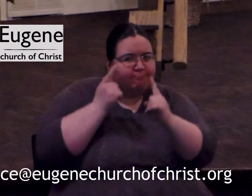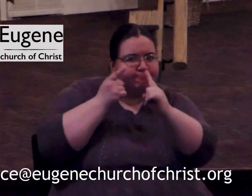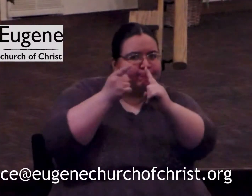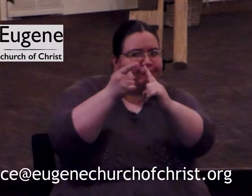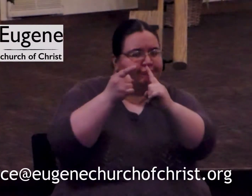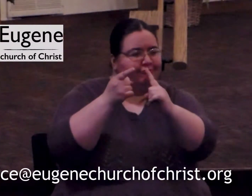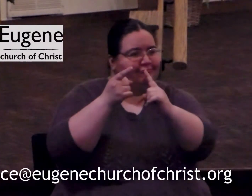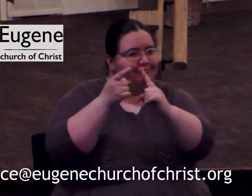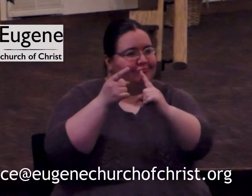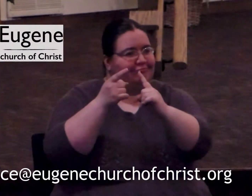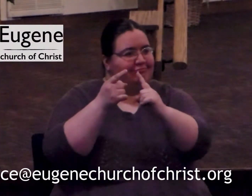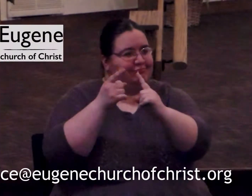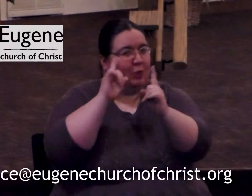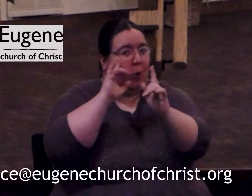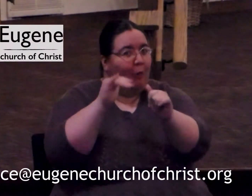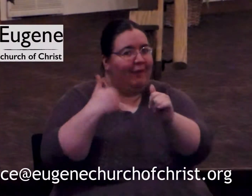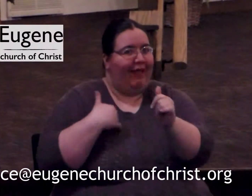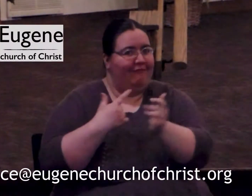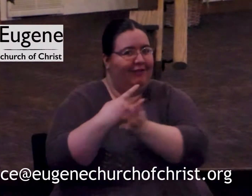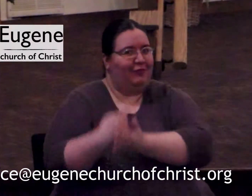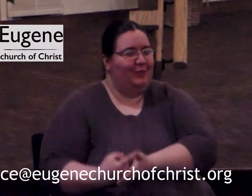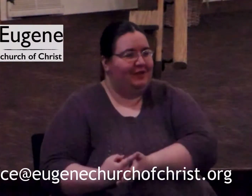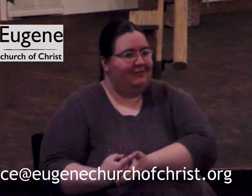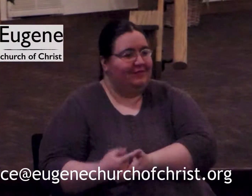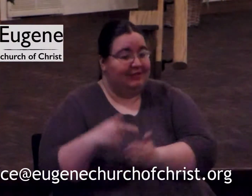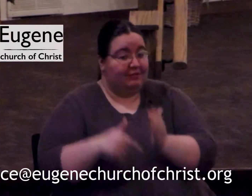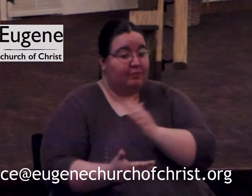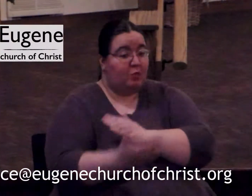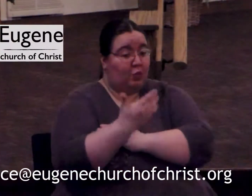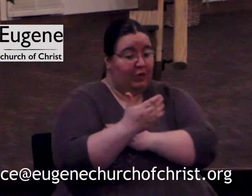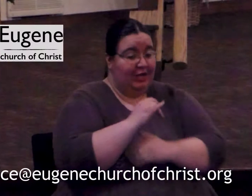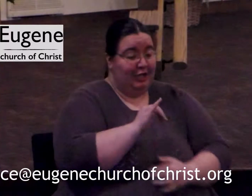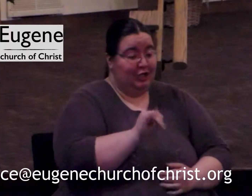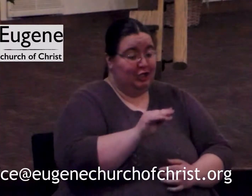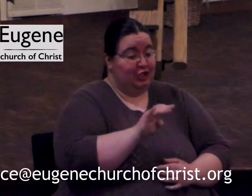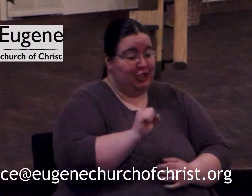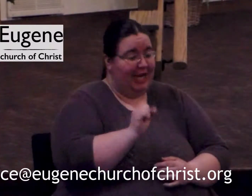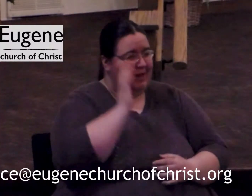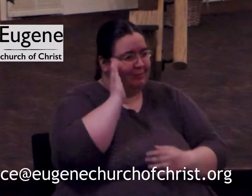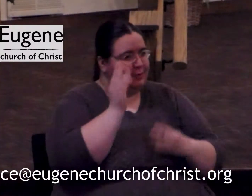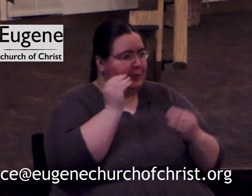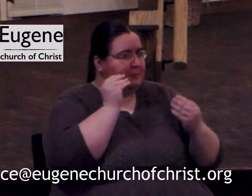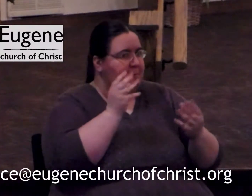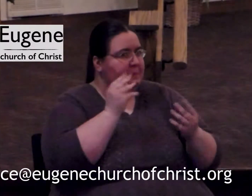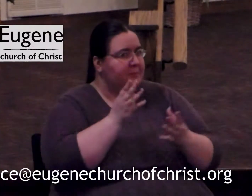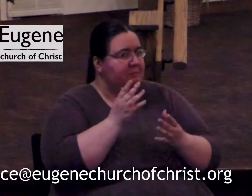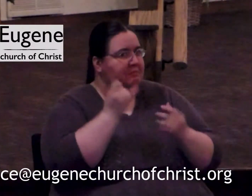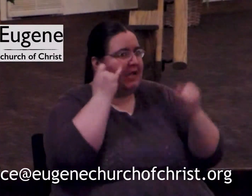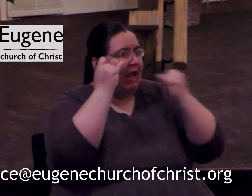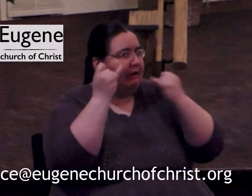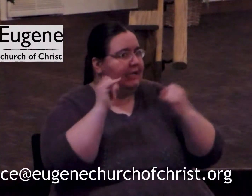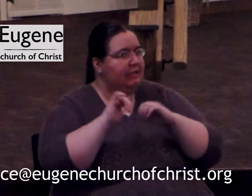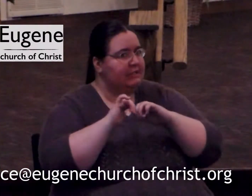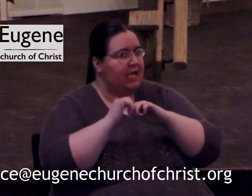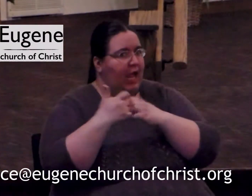morning, I think James will give us some hints about how to get there. Some of them easy for some of us, and some of them may be a little